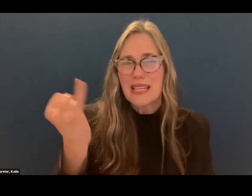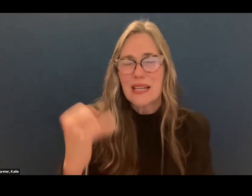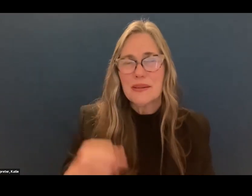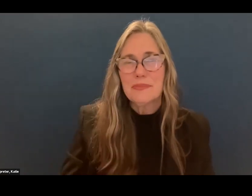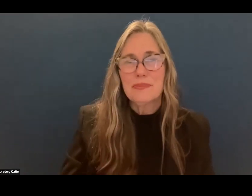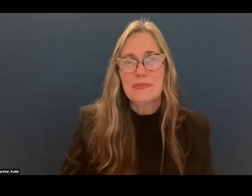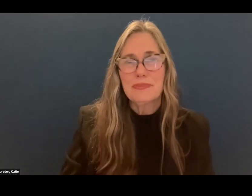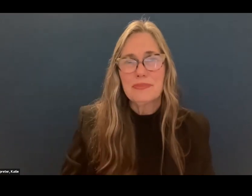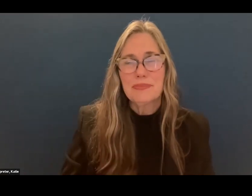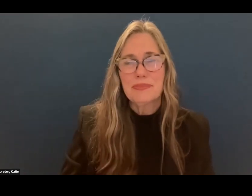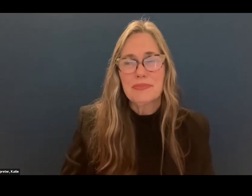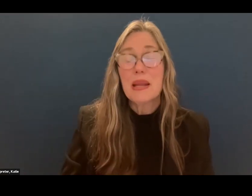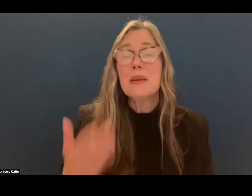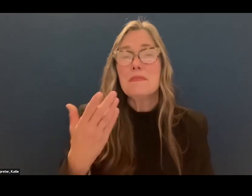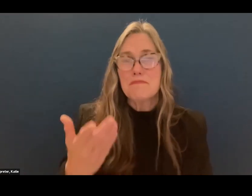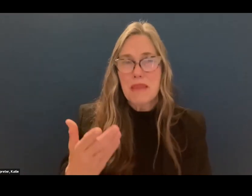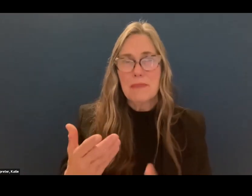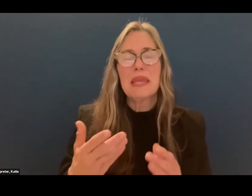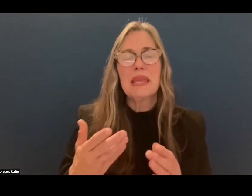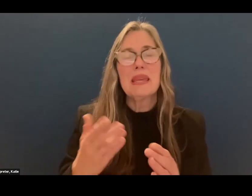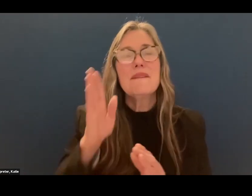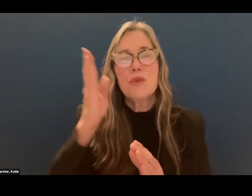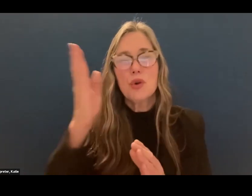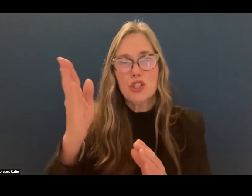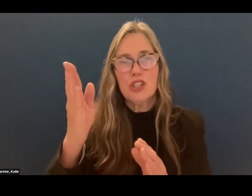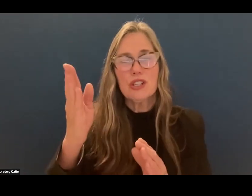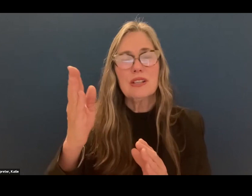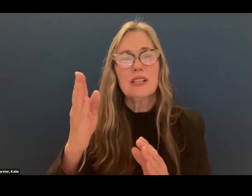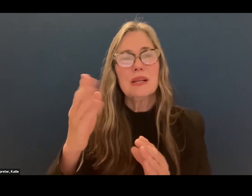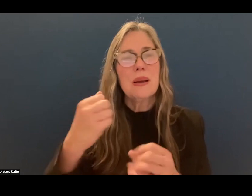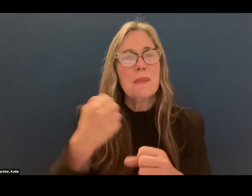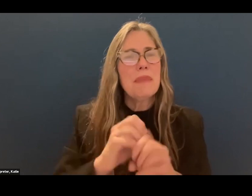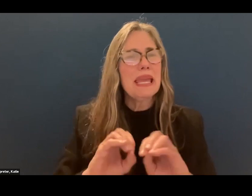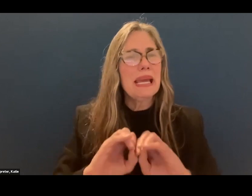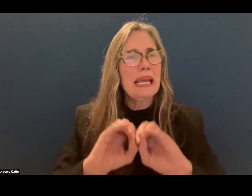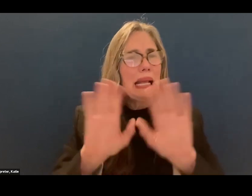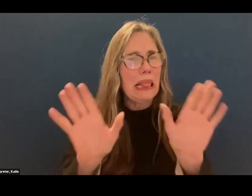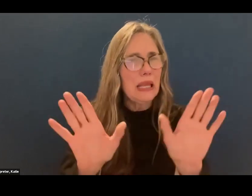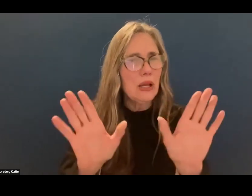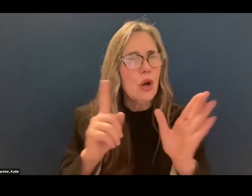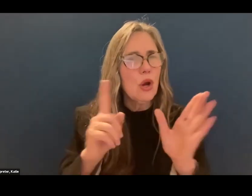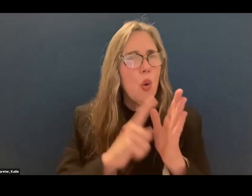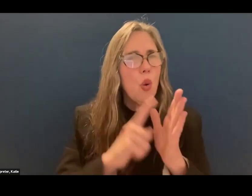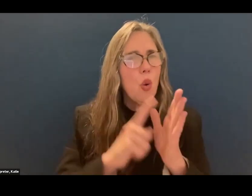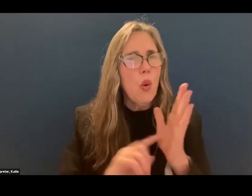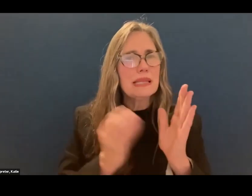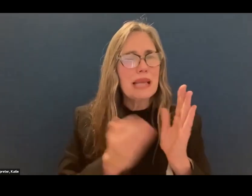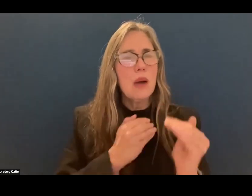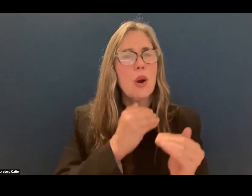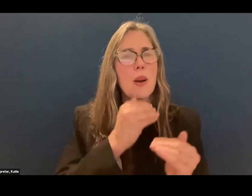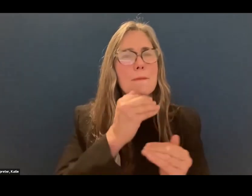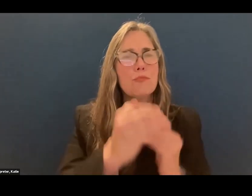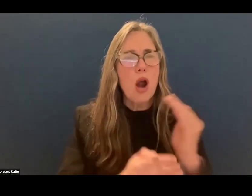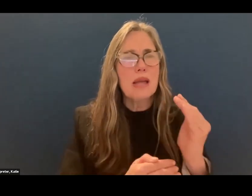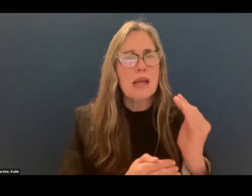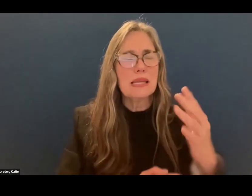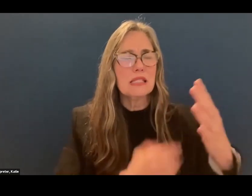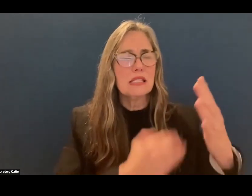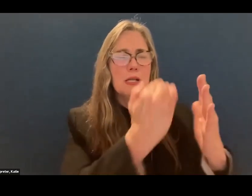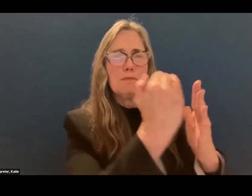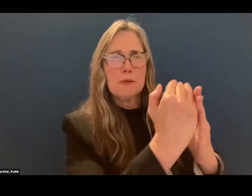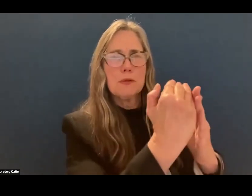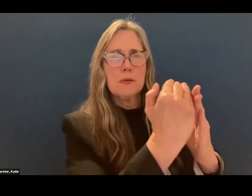our process is. And I think our board meetings, yes, to report information, but it could also be an